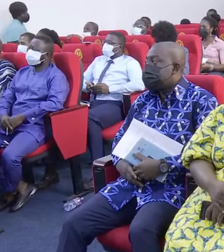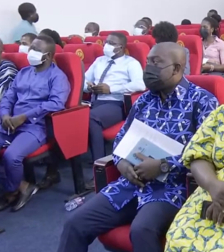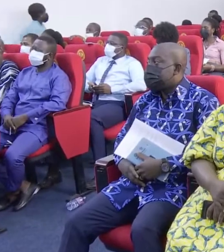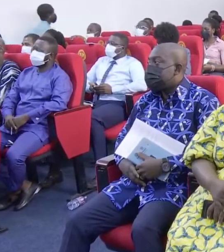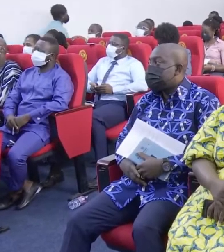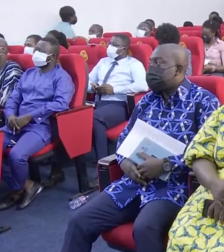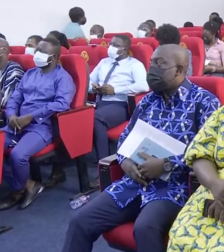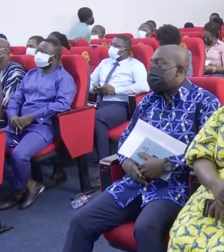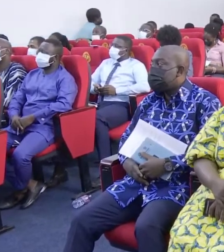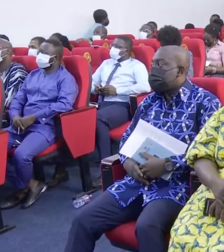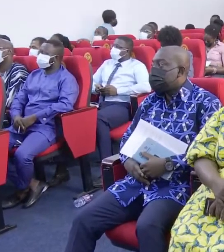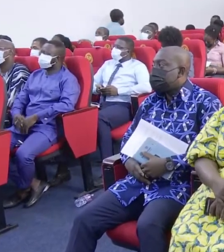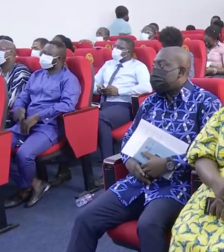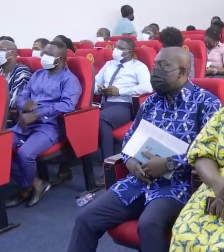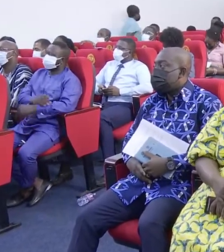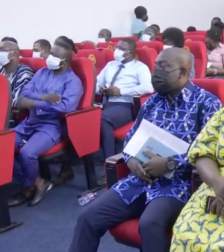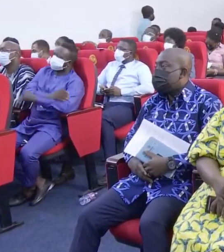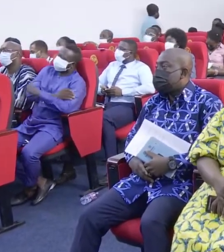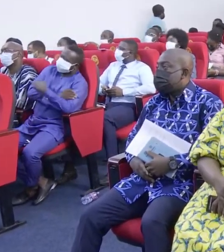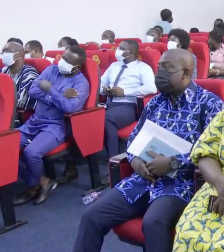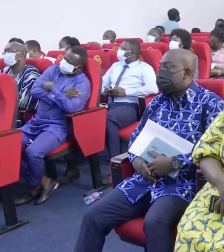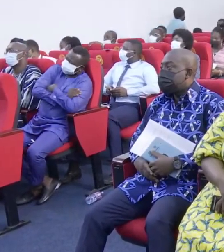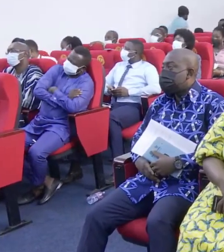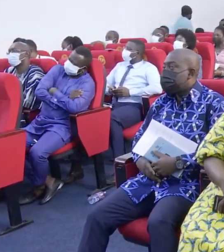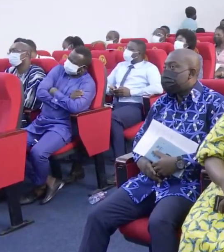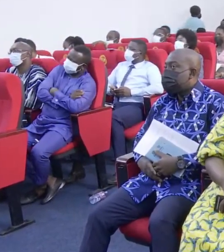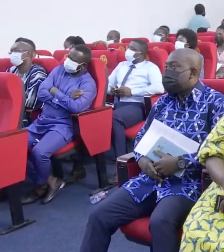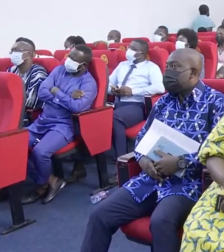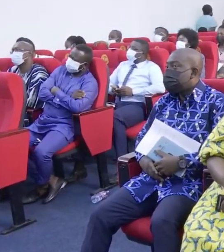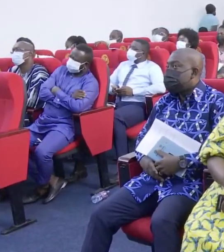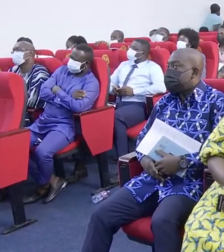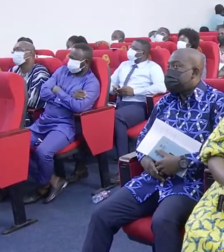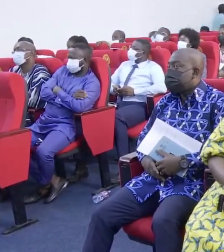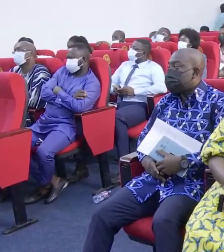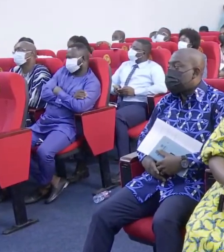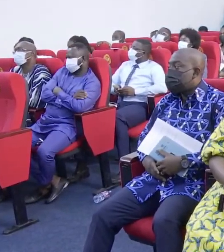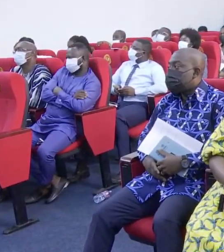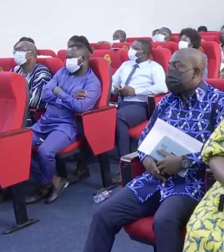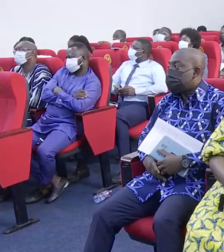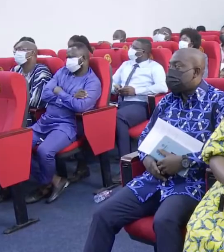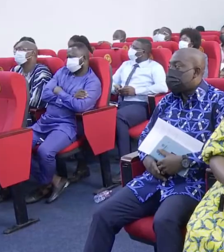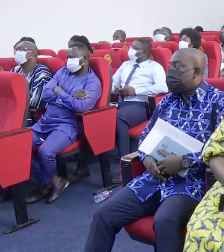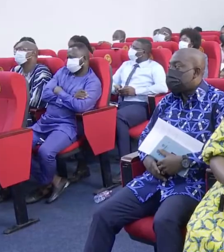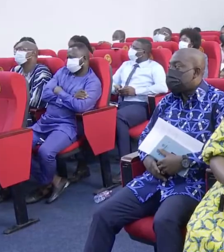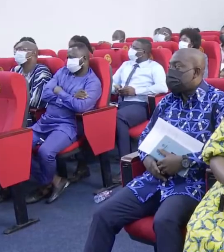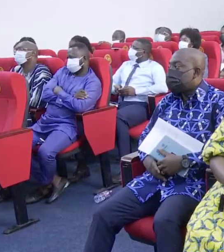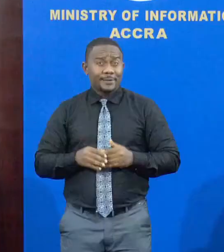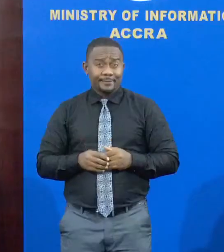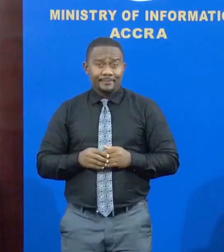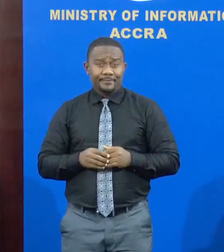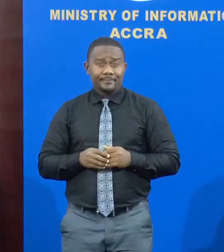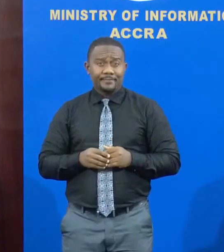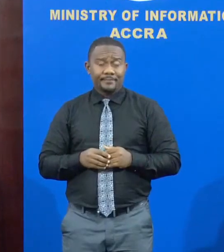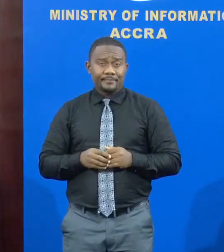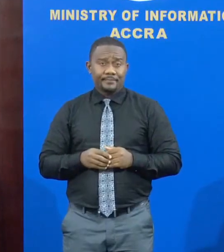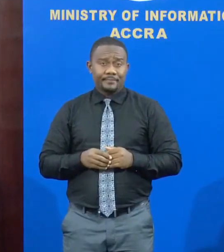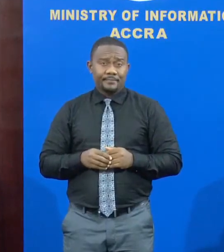the presentation this morning will touch on the